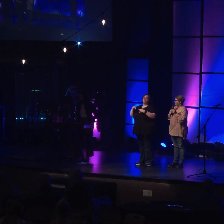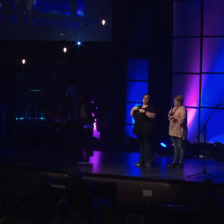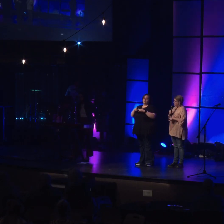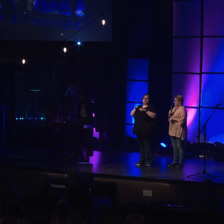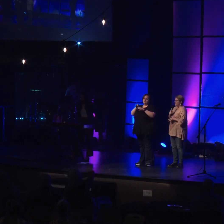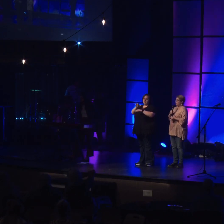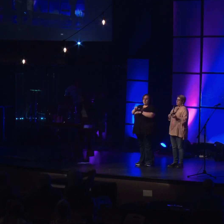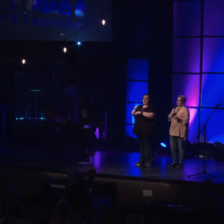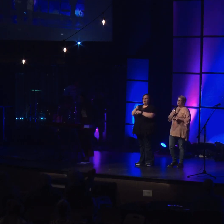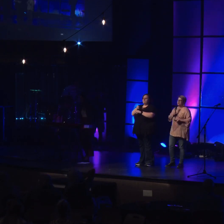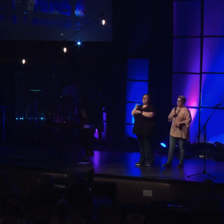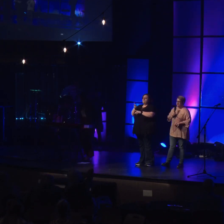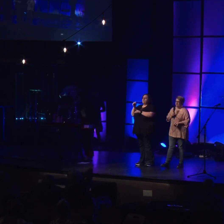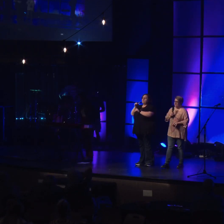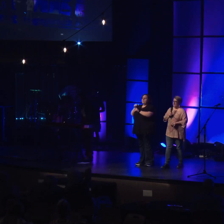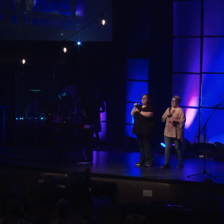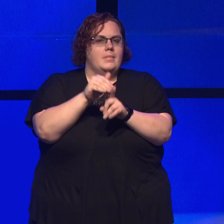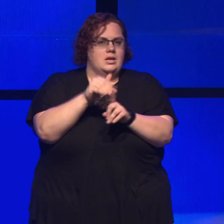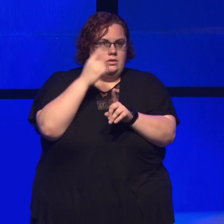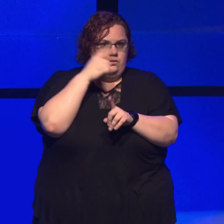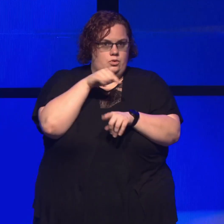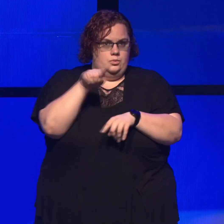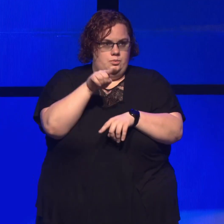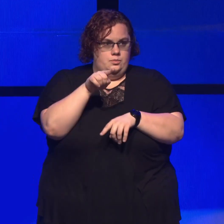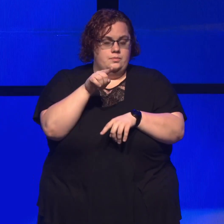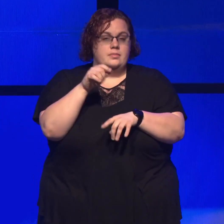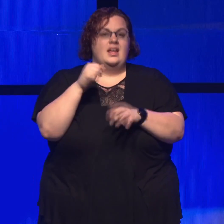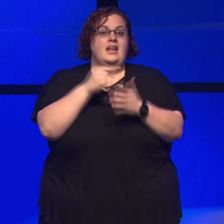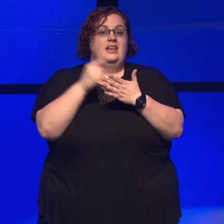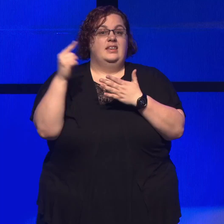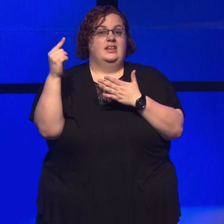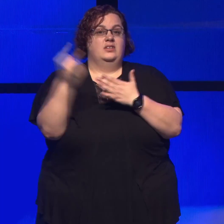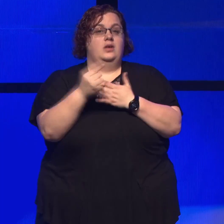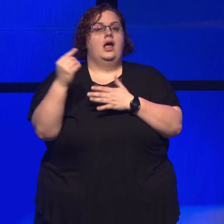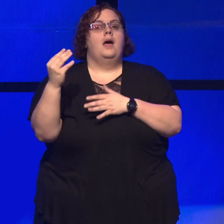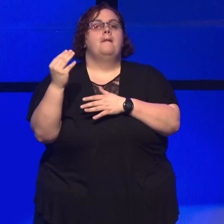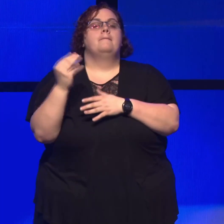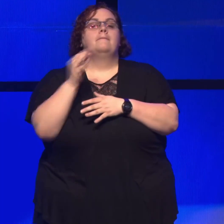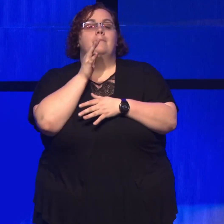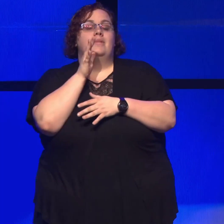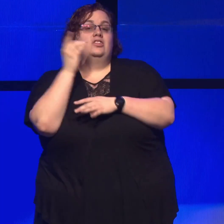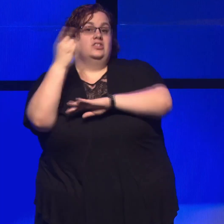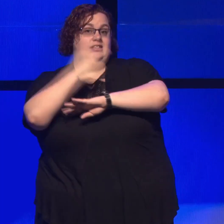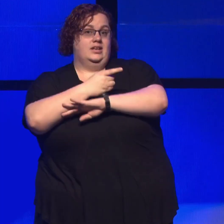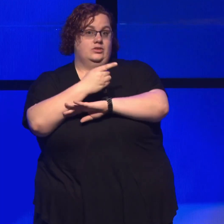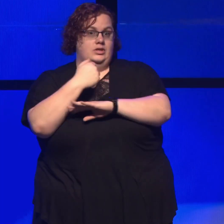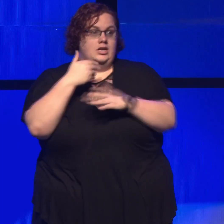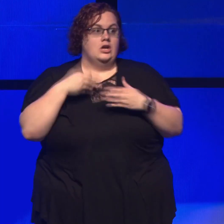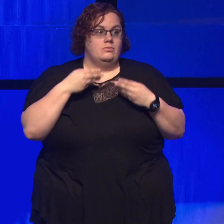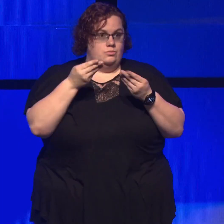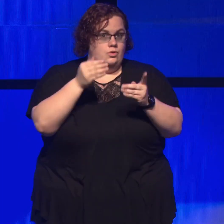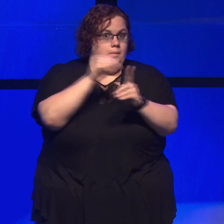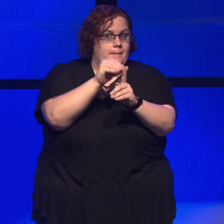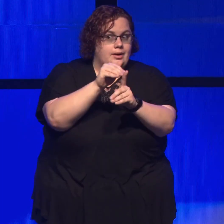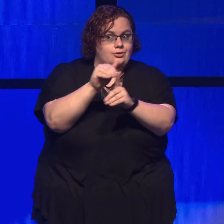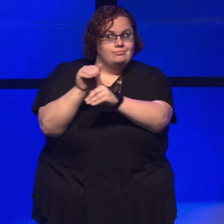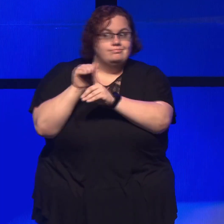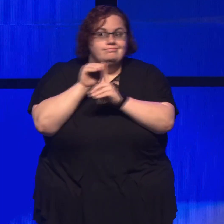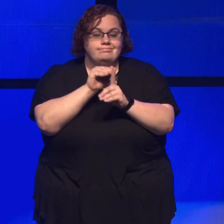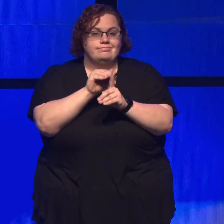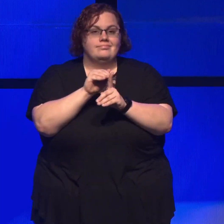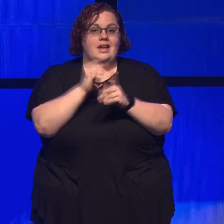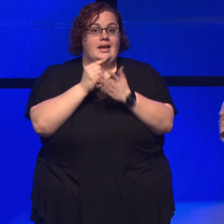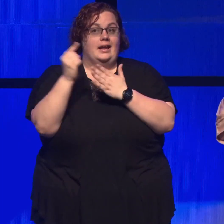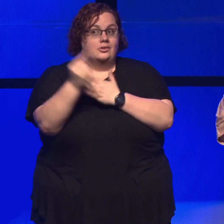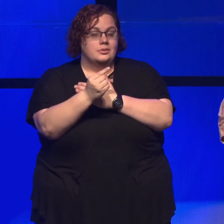I have just a couple reminders for you. Next weekend is Mother's Day. Here is your reminder. Next weekend,